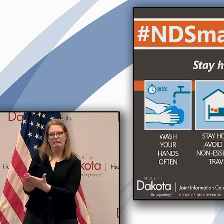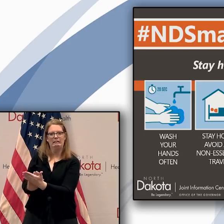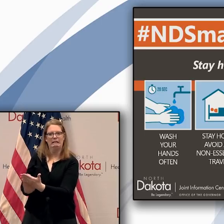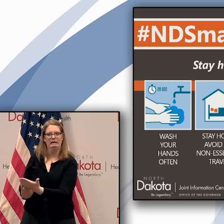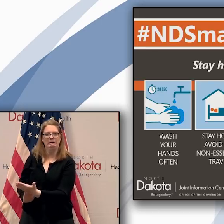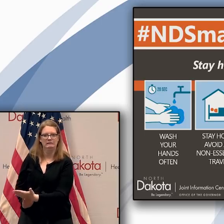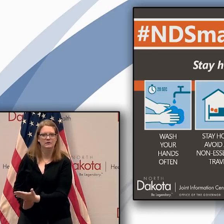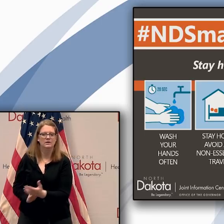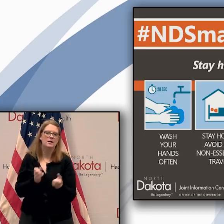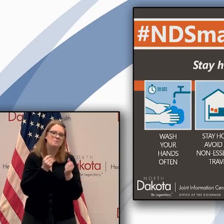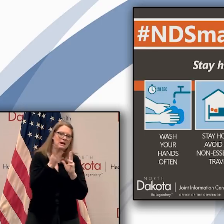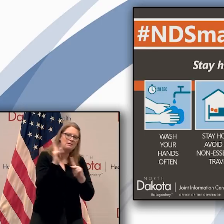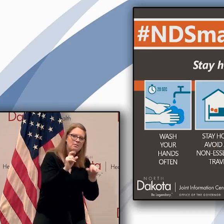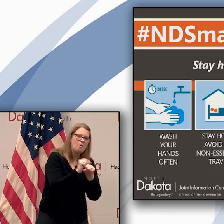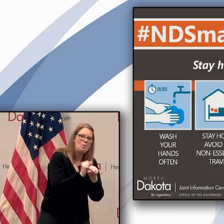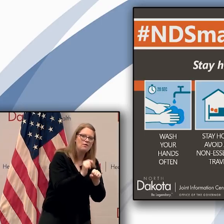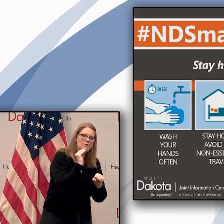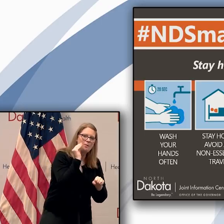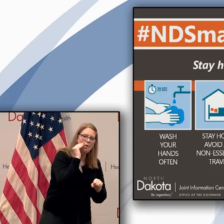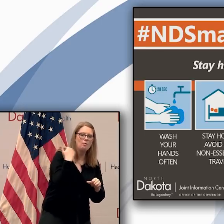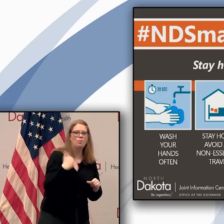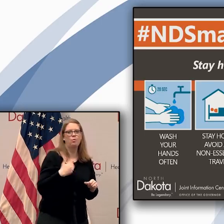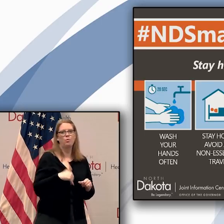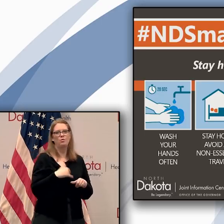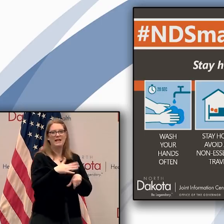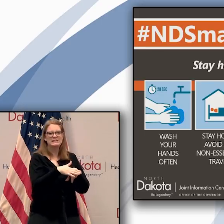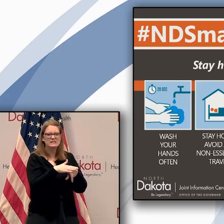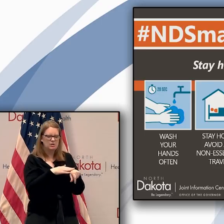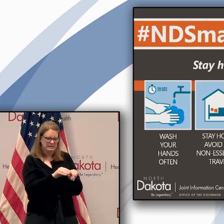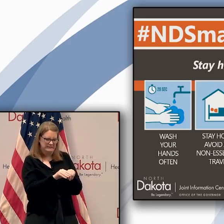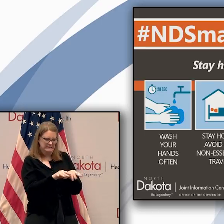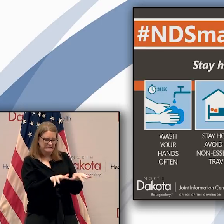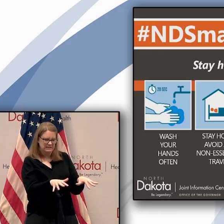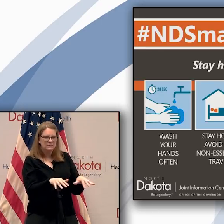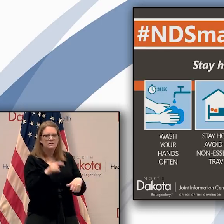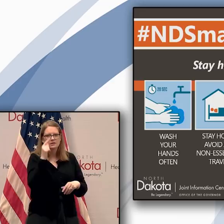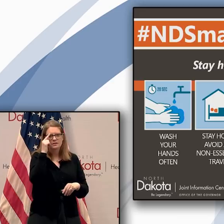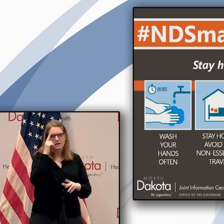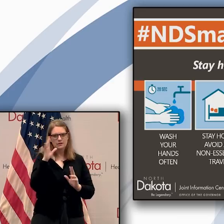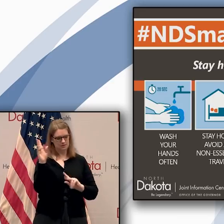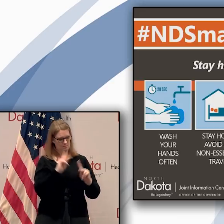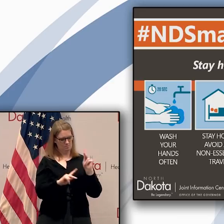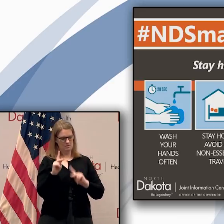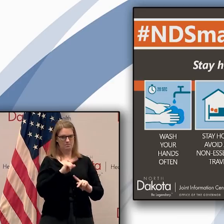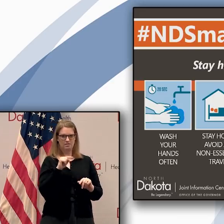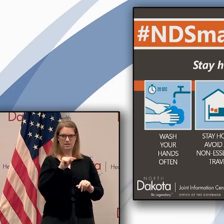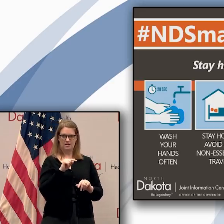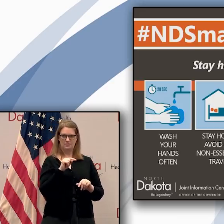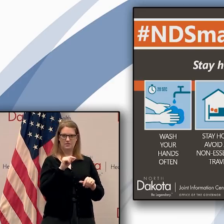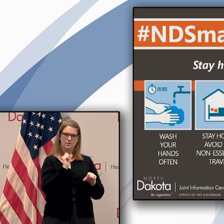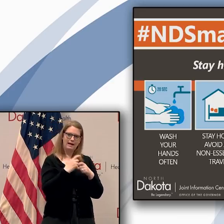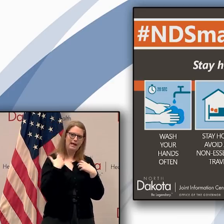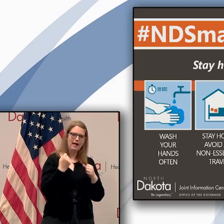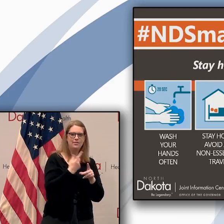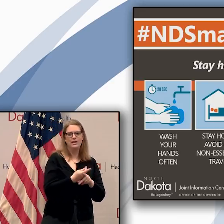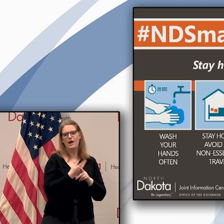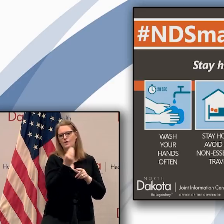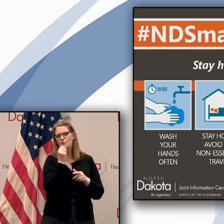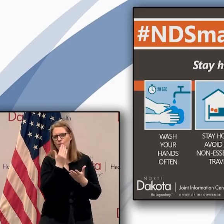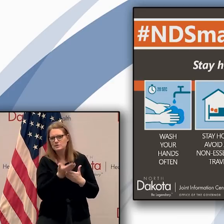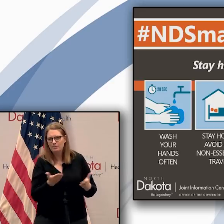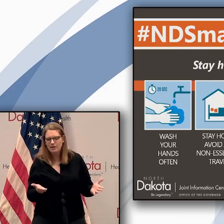slowing down these number of transmissible moments. And workers that are in critical infrastructure industries, healthcare, food